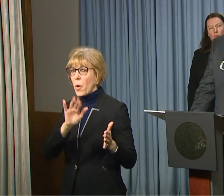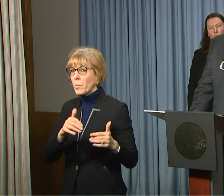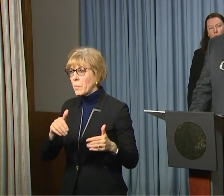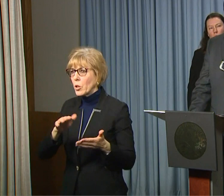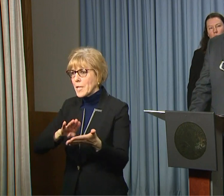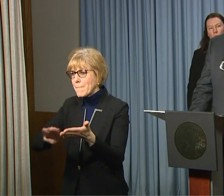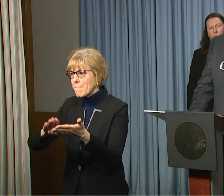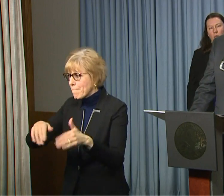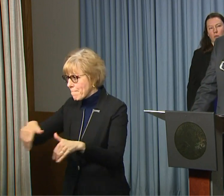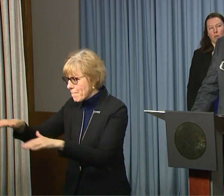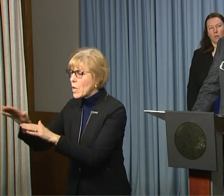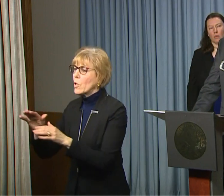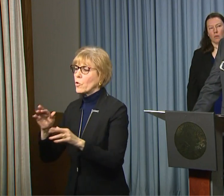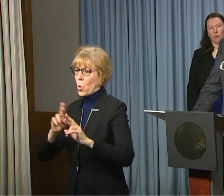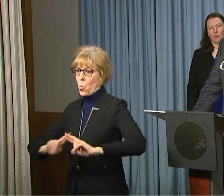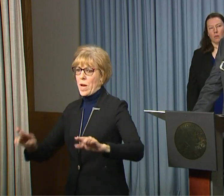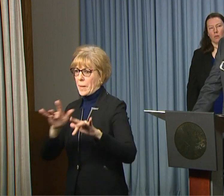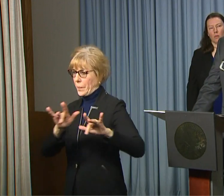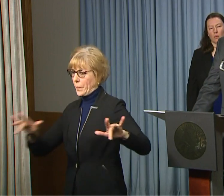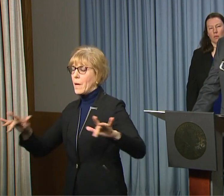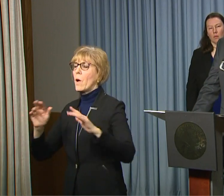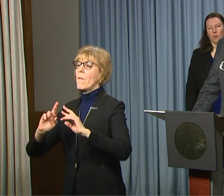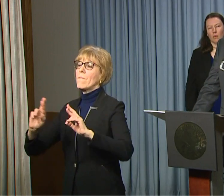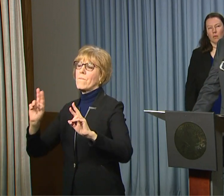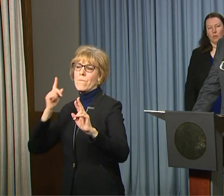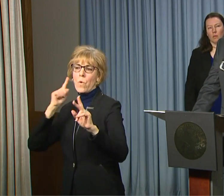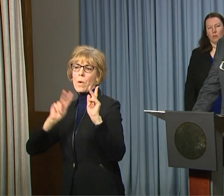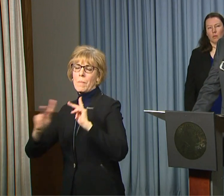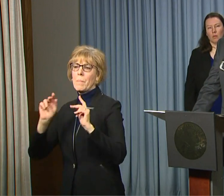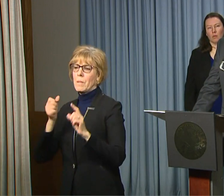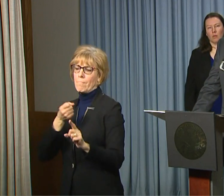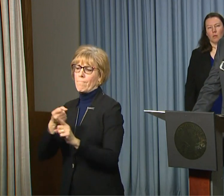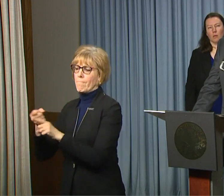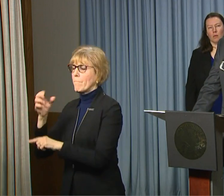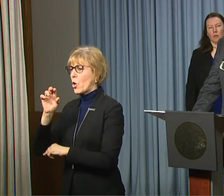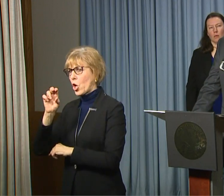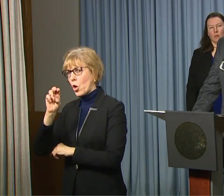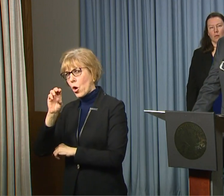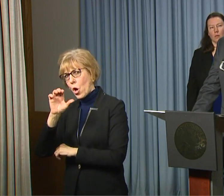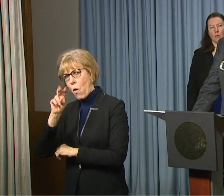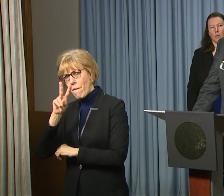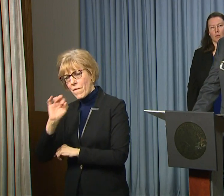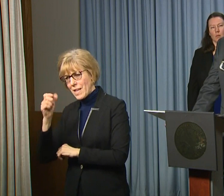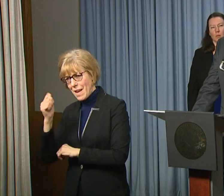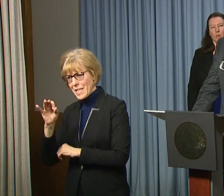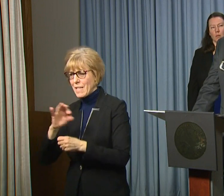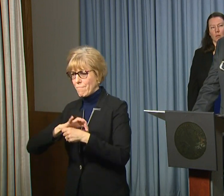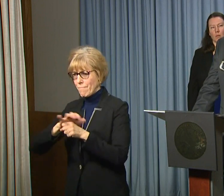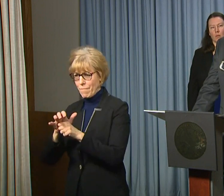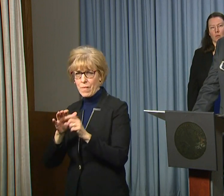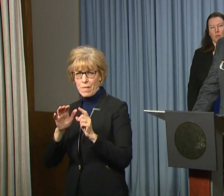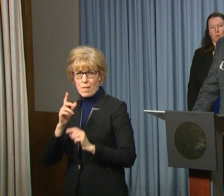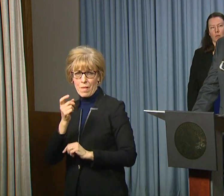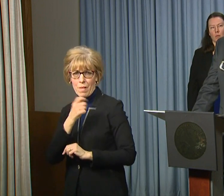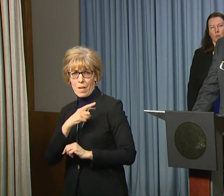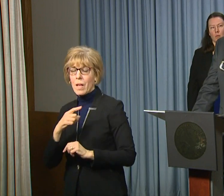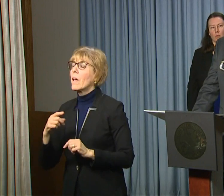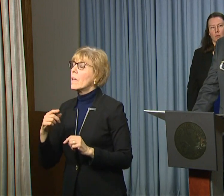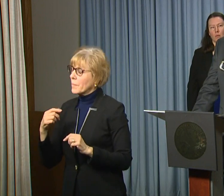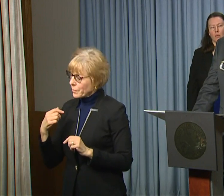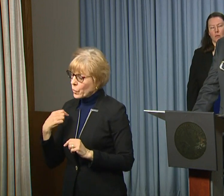of COVID-19? And are you prepared to set up temporary hospitals in certain spaces if we ever come to that? We are having discussions about all of